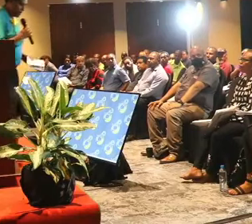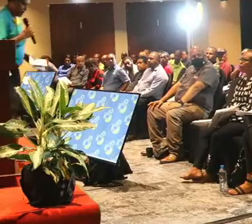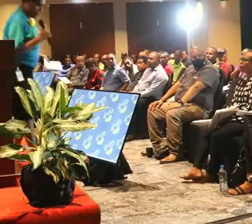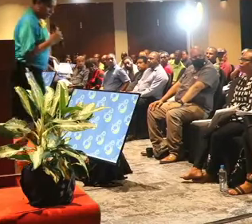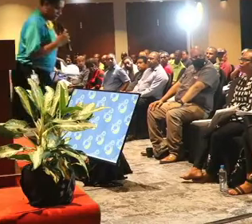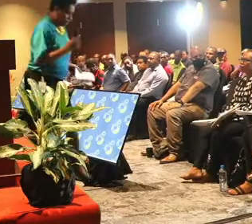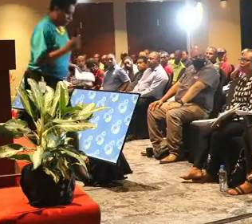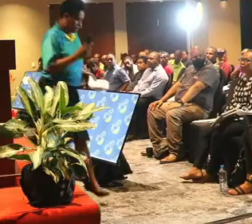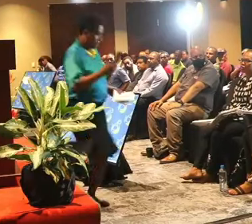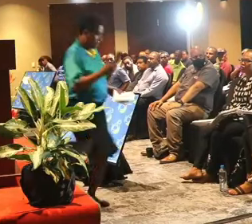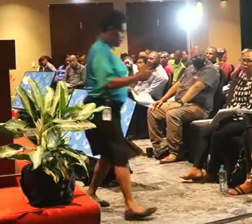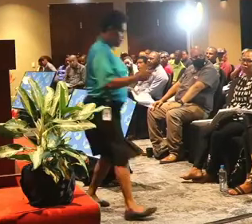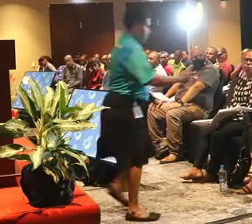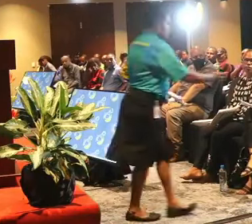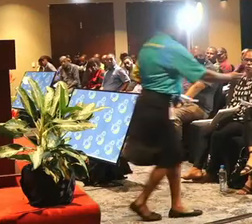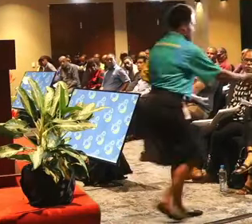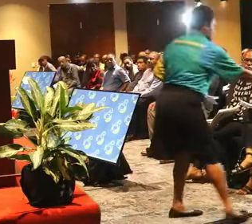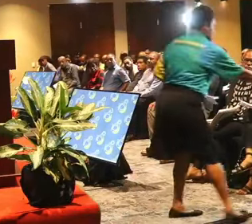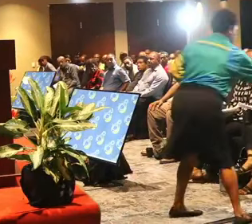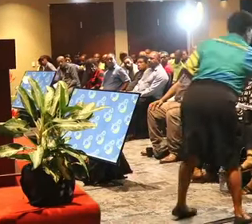front here.